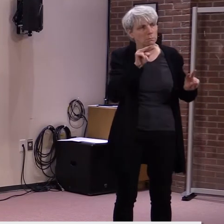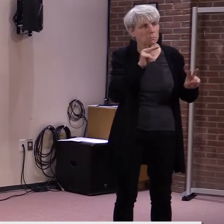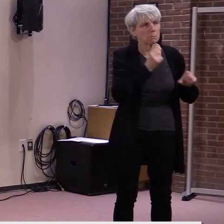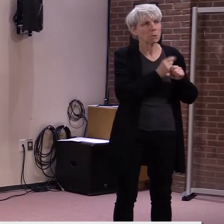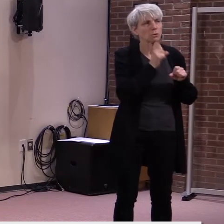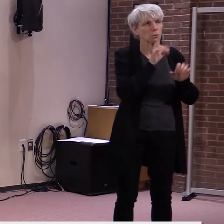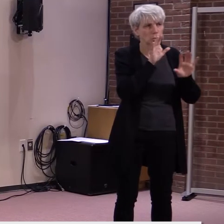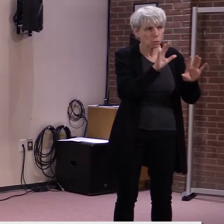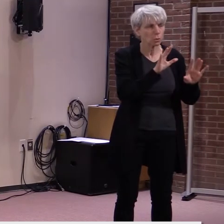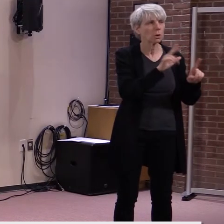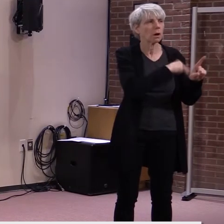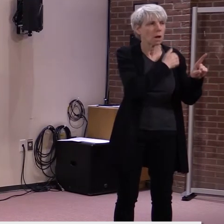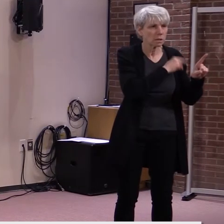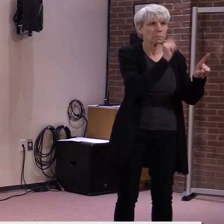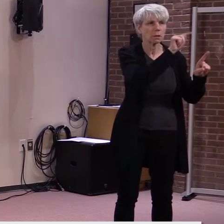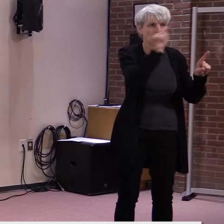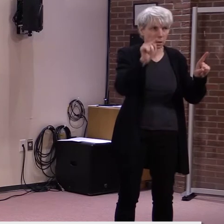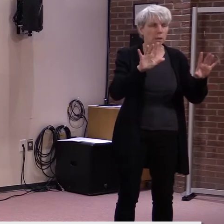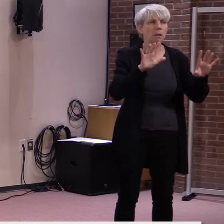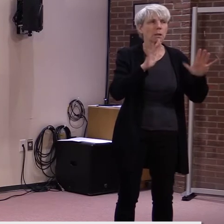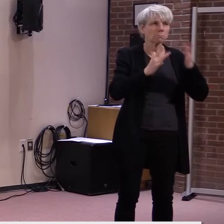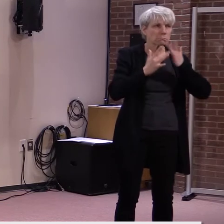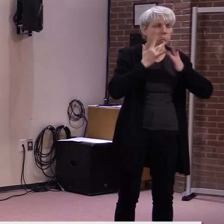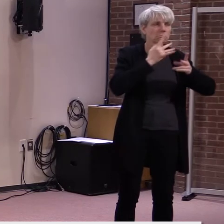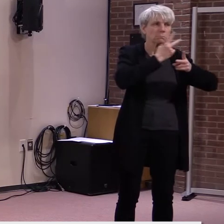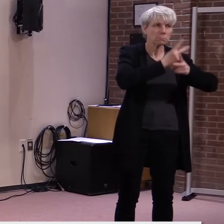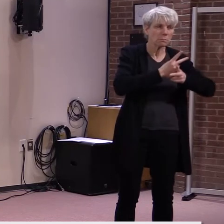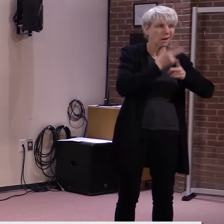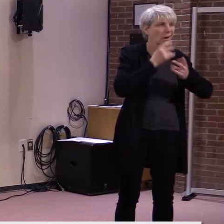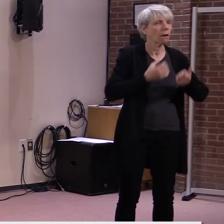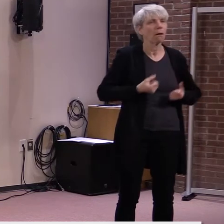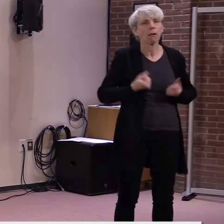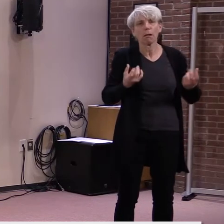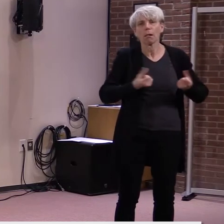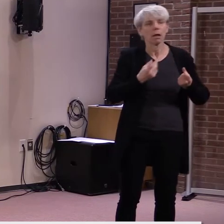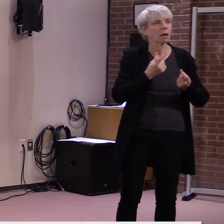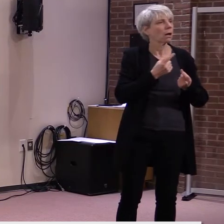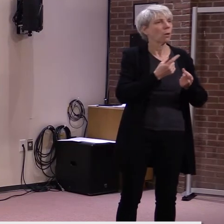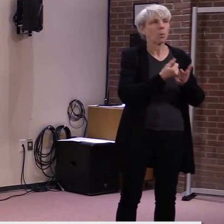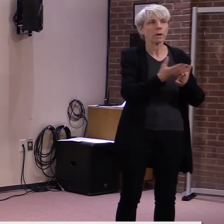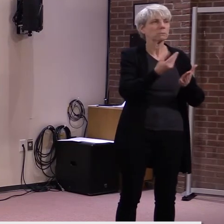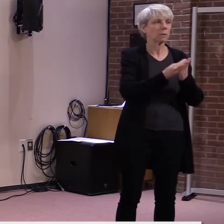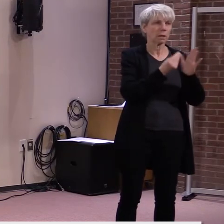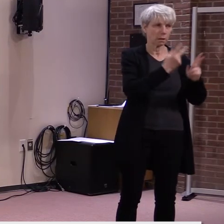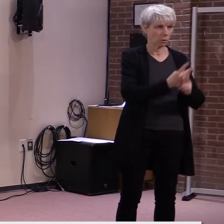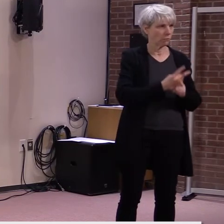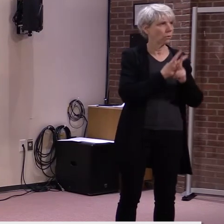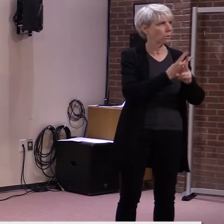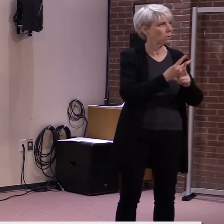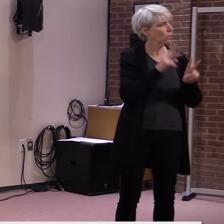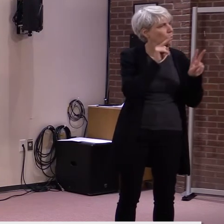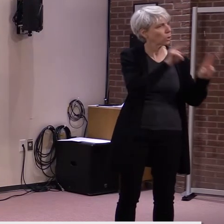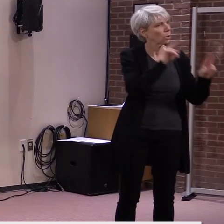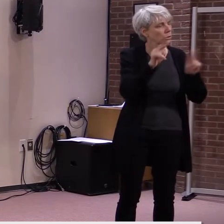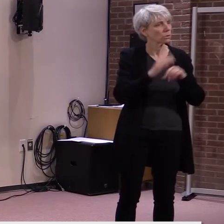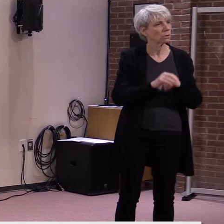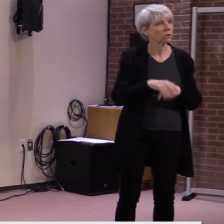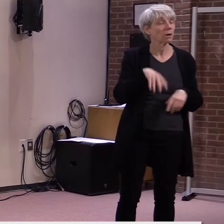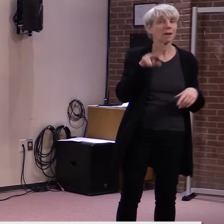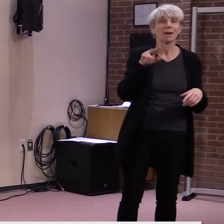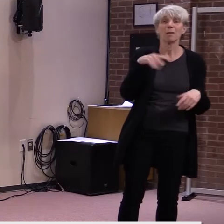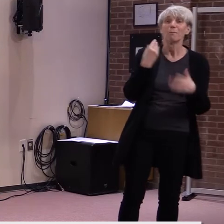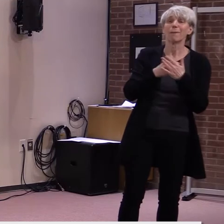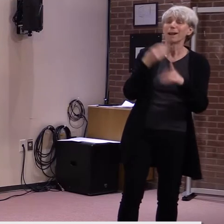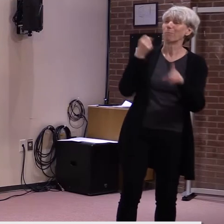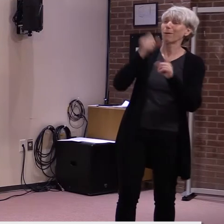fiscally stable as they move forward. There's a variety of ways to do that other than